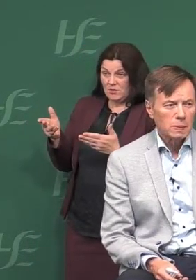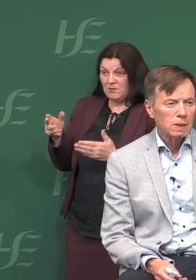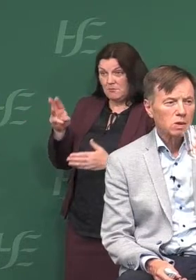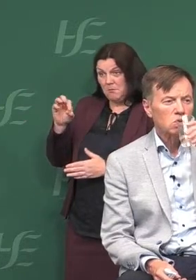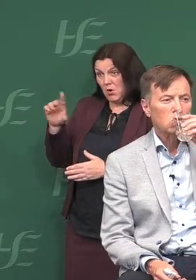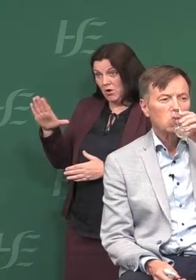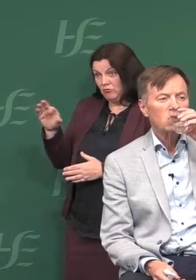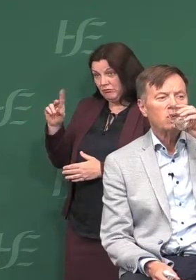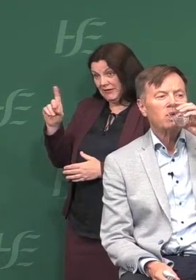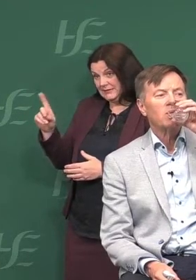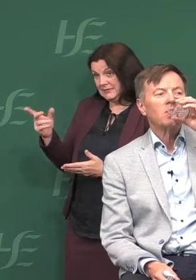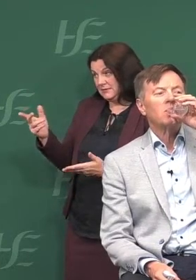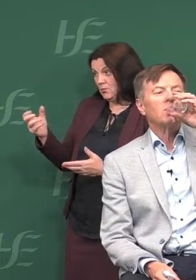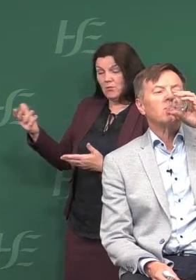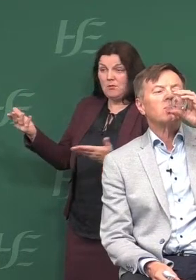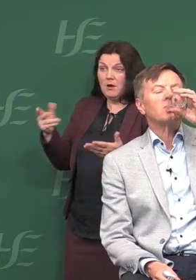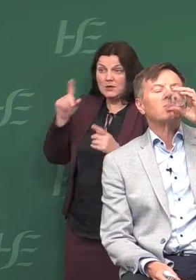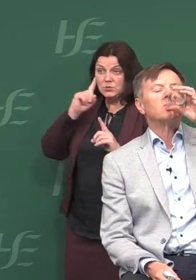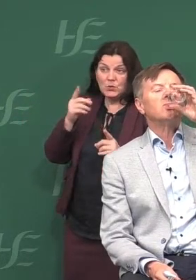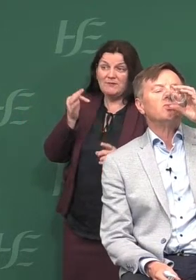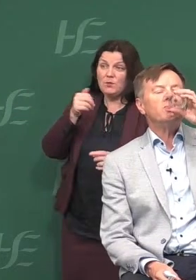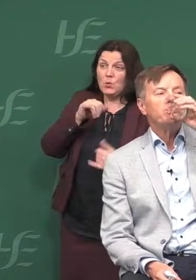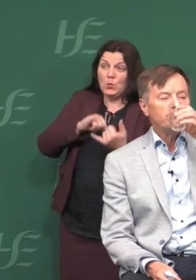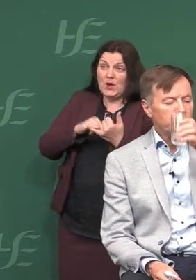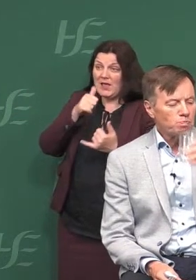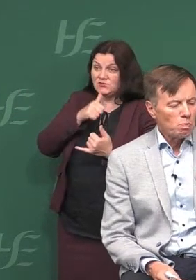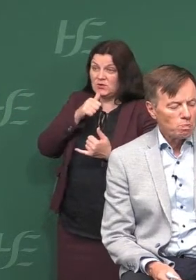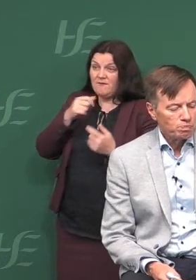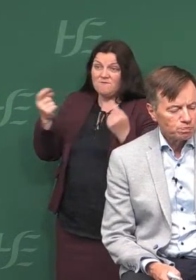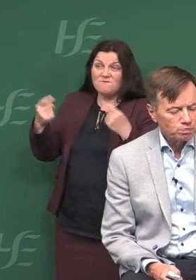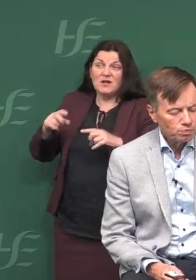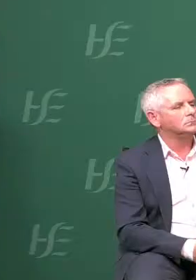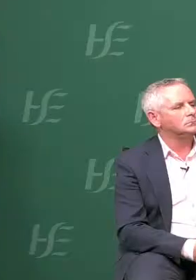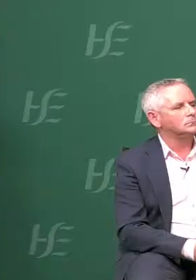Paul Reid, perhaps maybe, or if someone else wants to answer this, and my final question is,